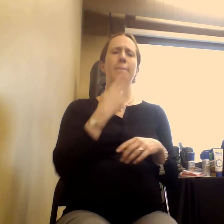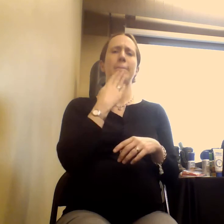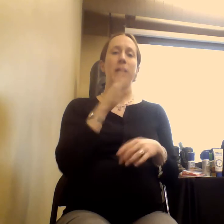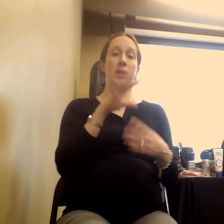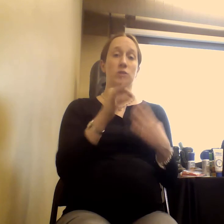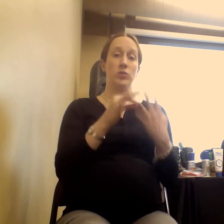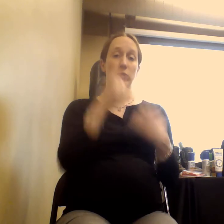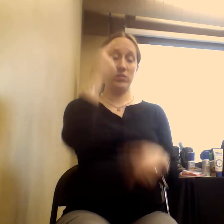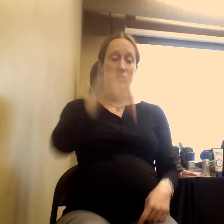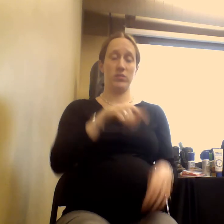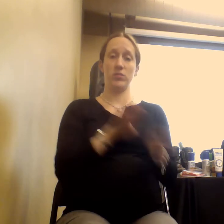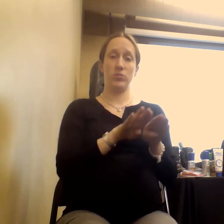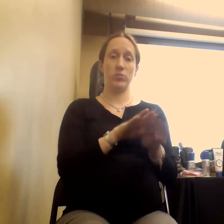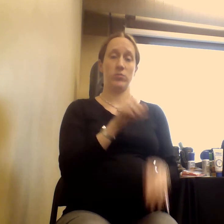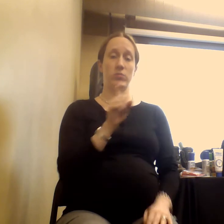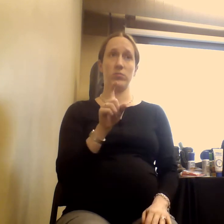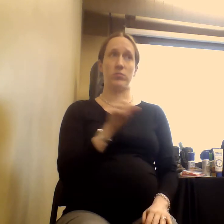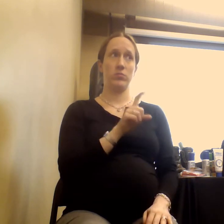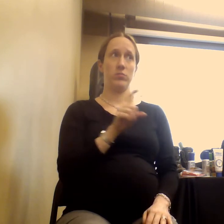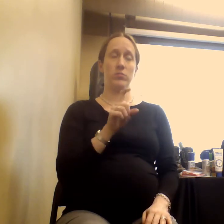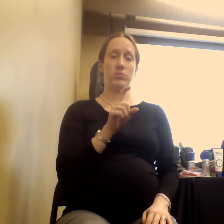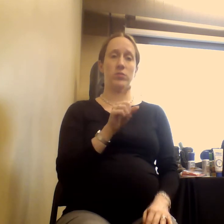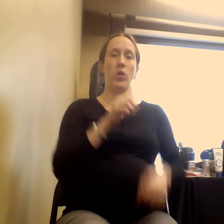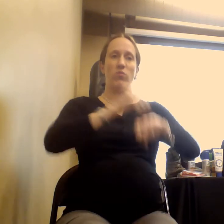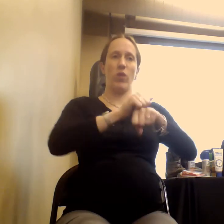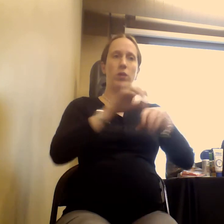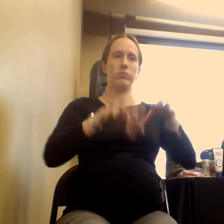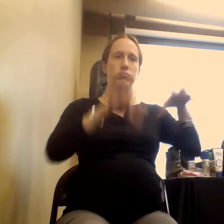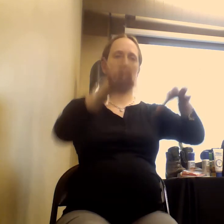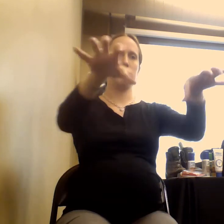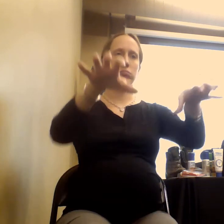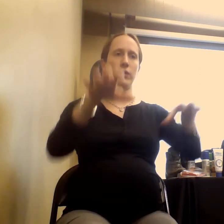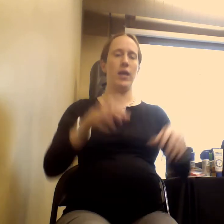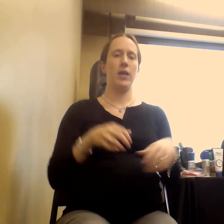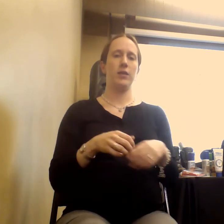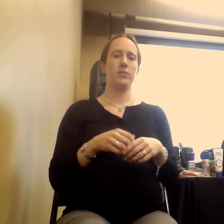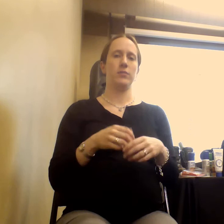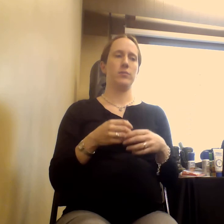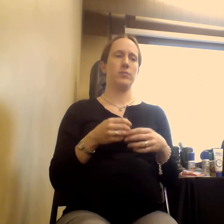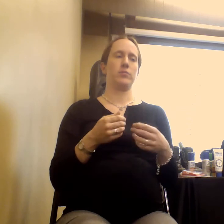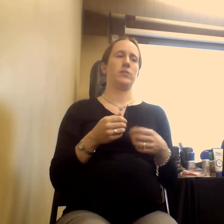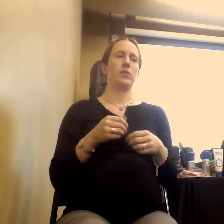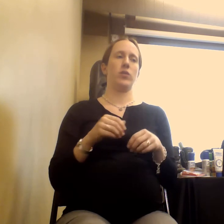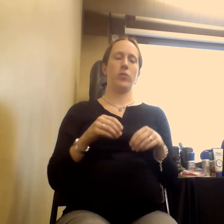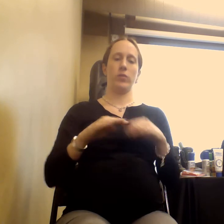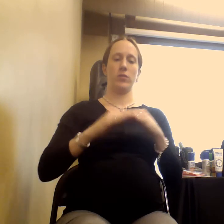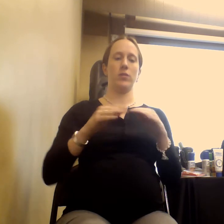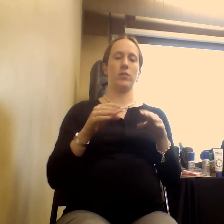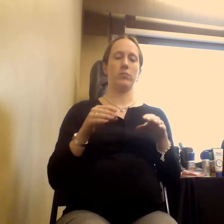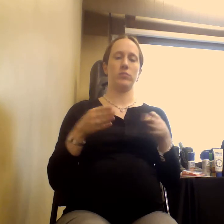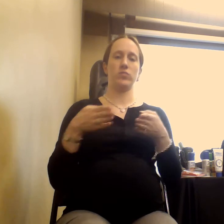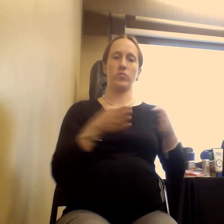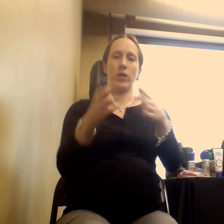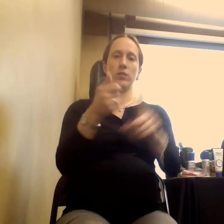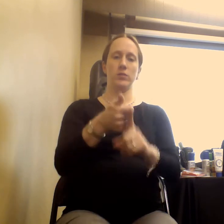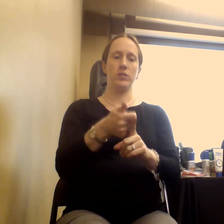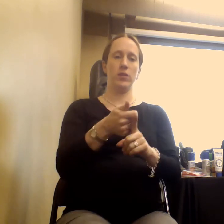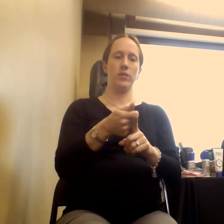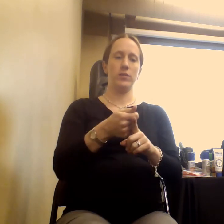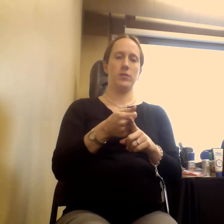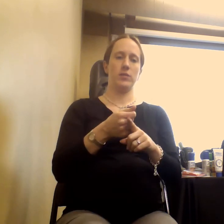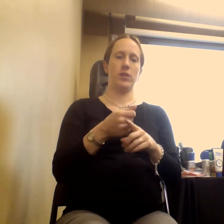Rocky and heavy pack. Okay? The softer it is, imagine there's more rubbing happening, right? And one of the things we're going